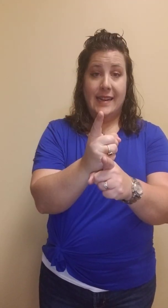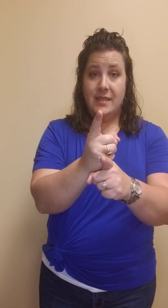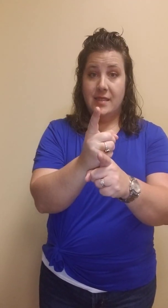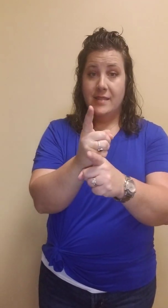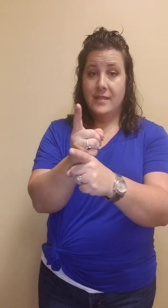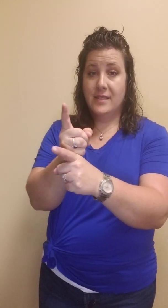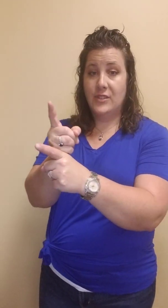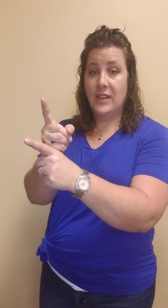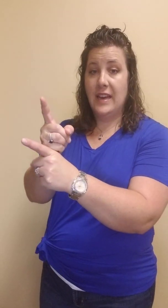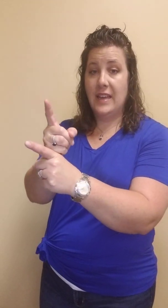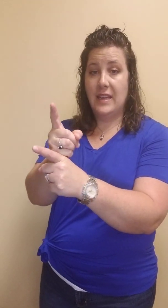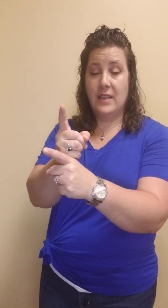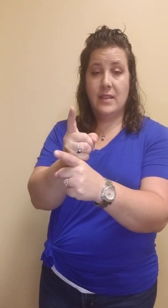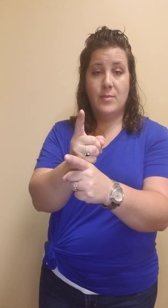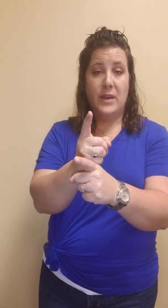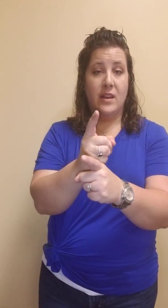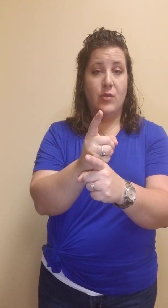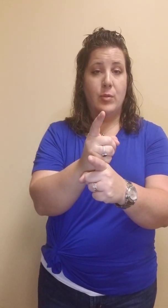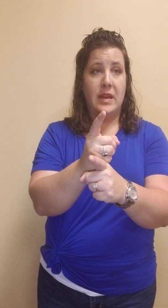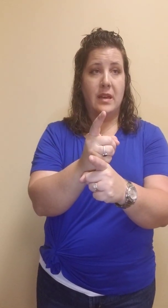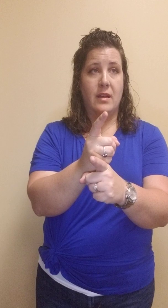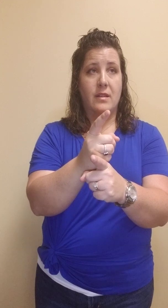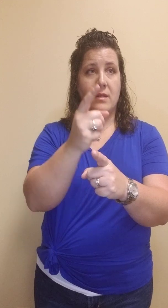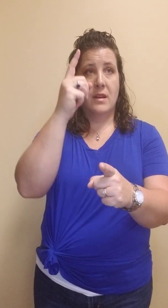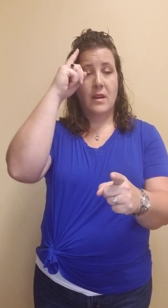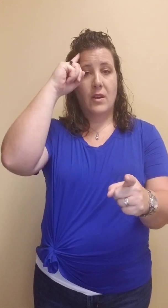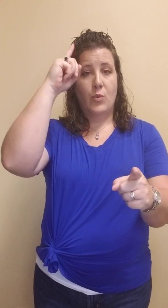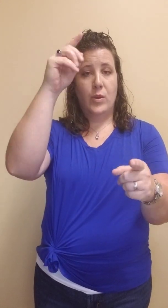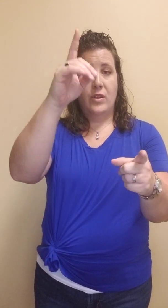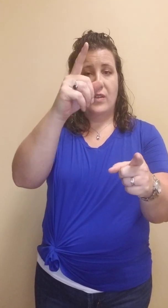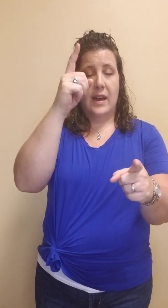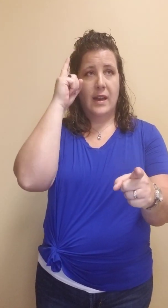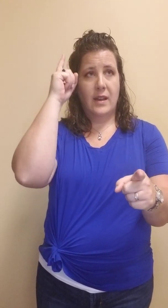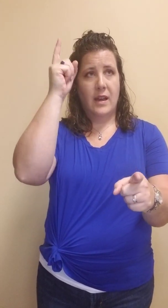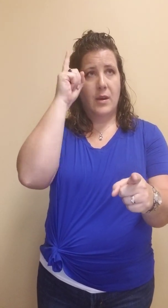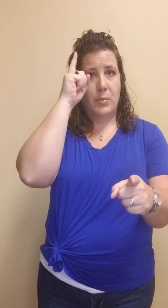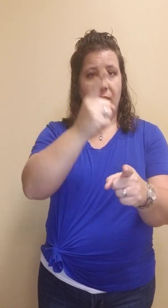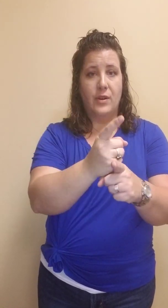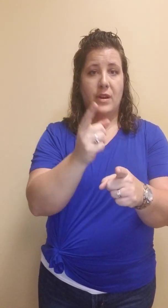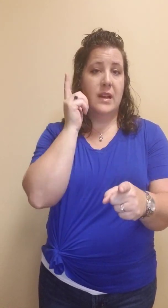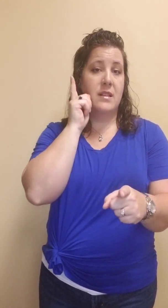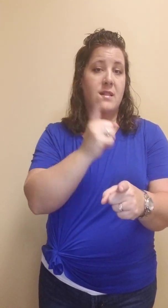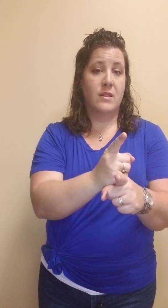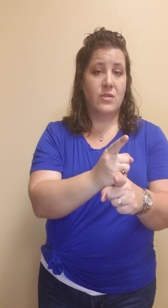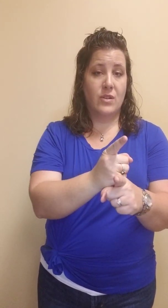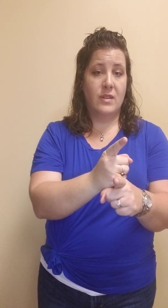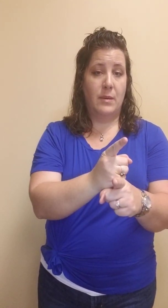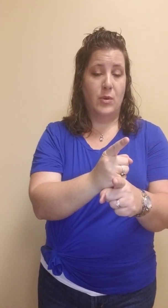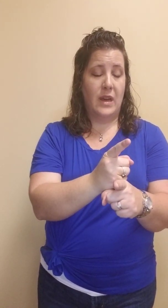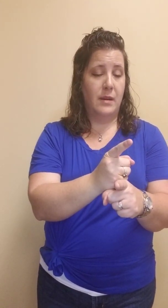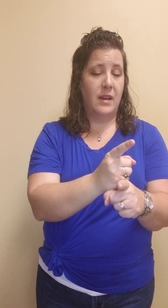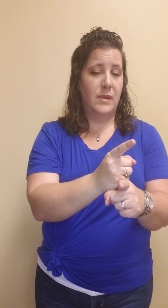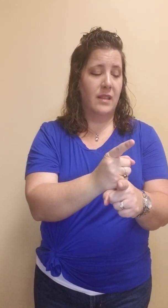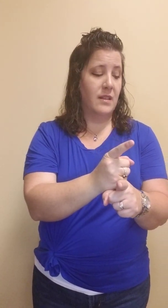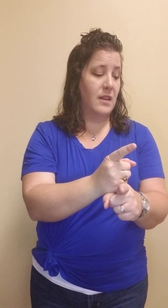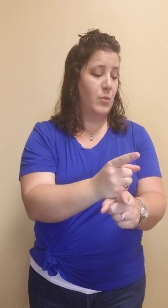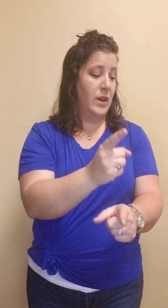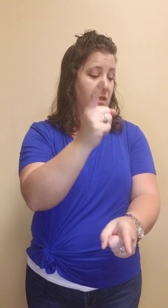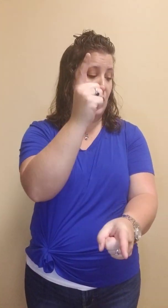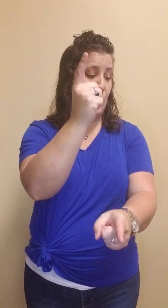Right. So that is, be careful because when you've got brother and sister, they both kind of come down that same way. So right